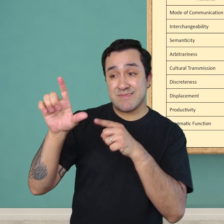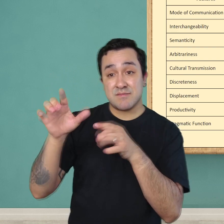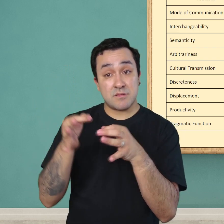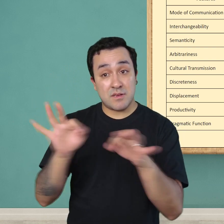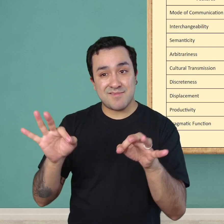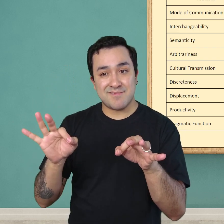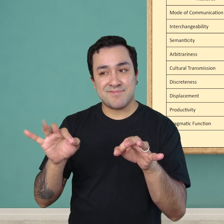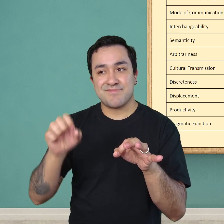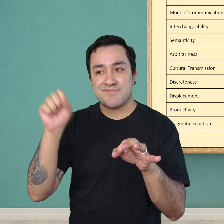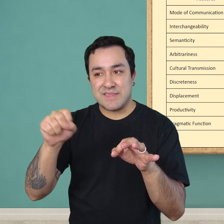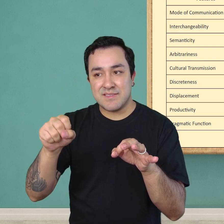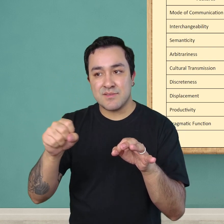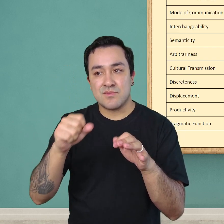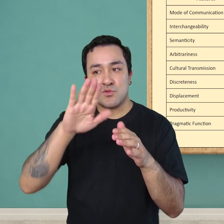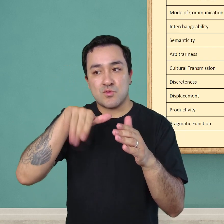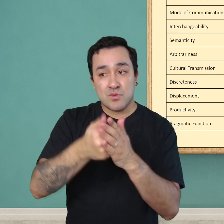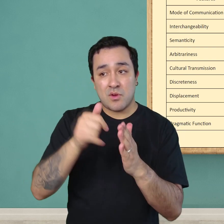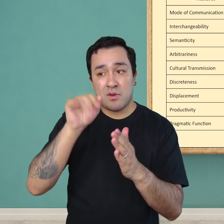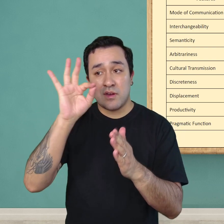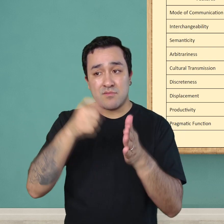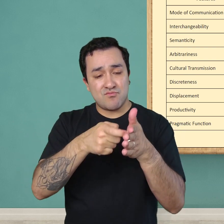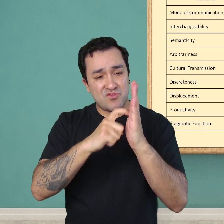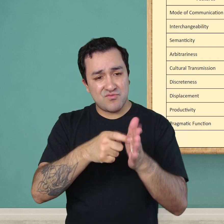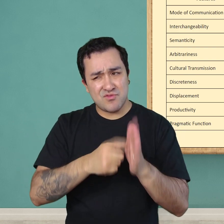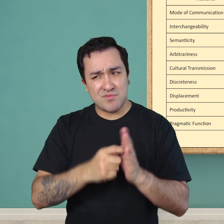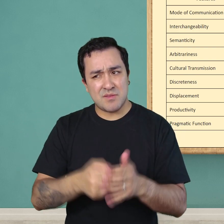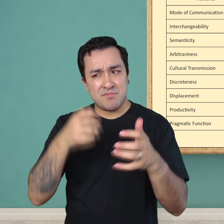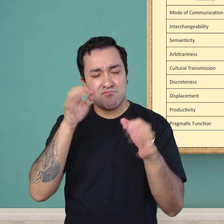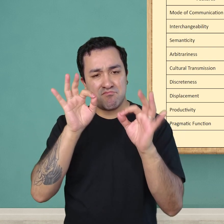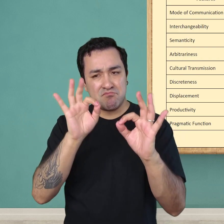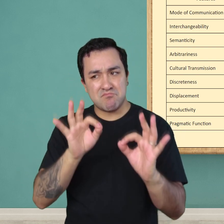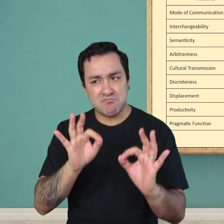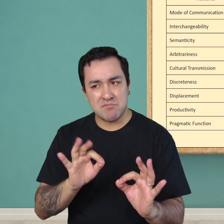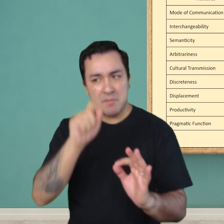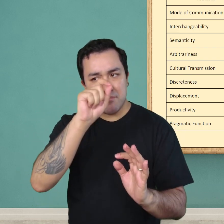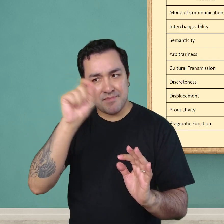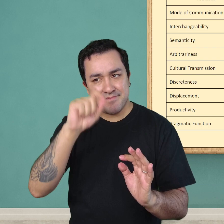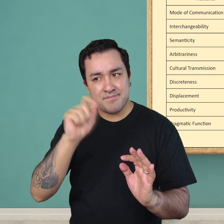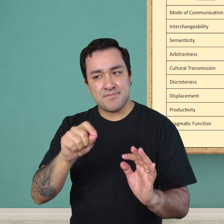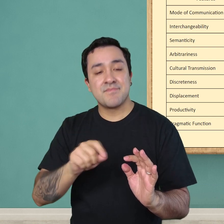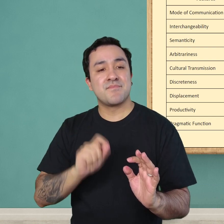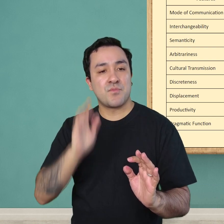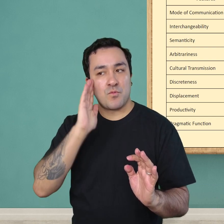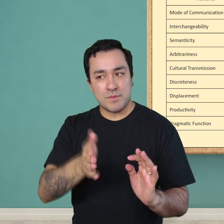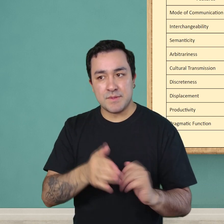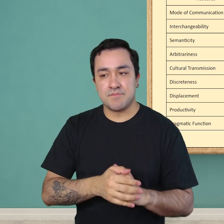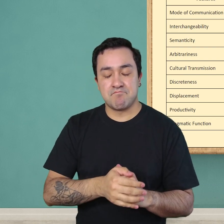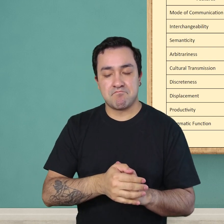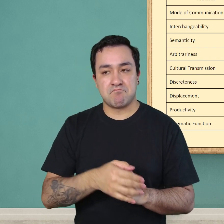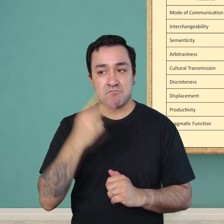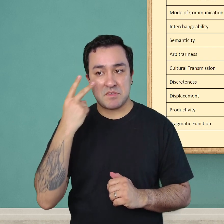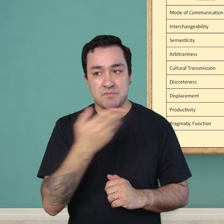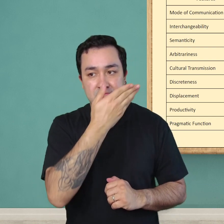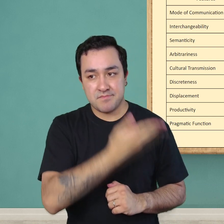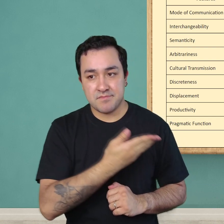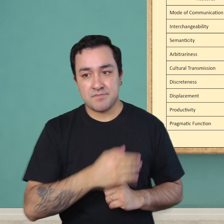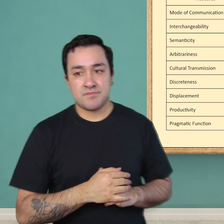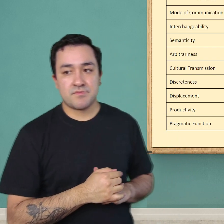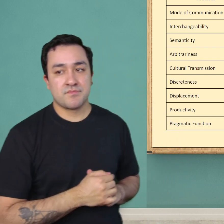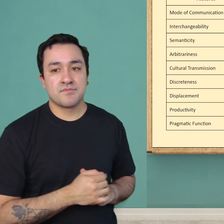Now, it is time to look at American Sign Language. As you should know, ASL is a language. It meets all of